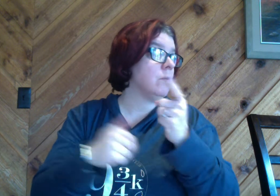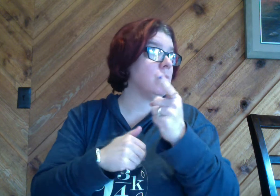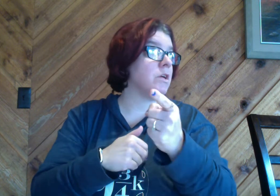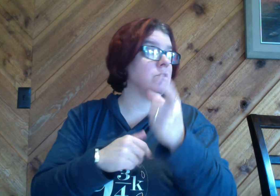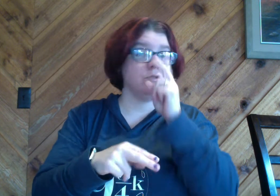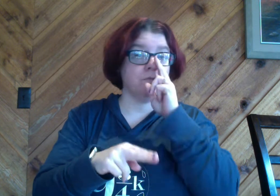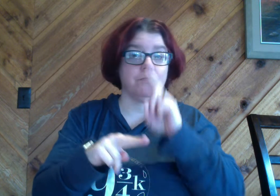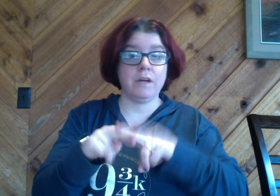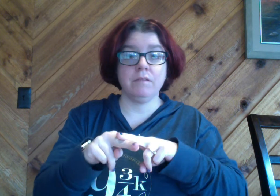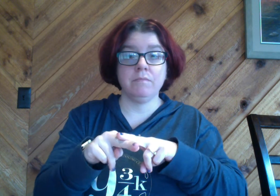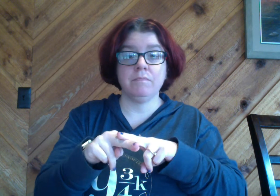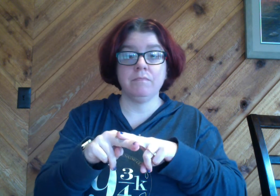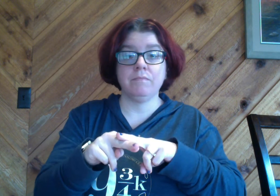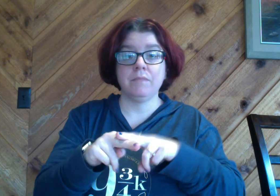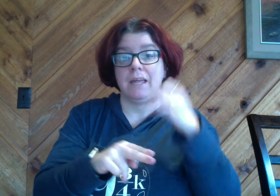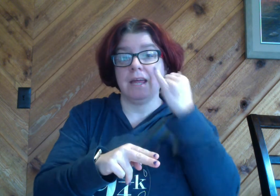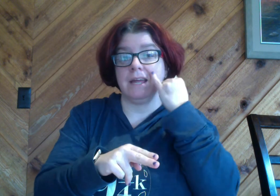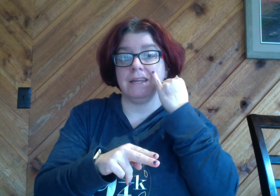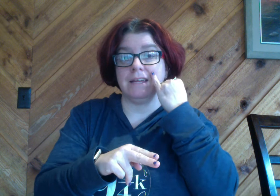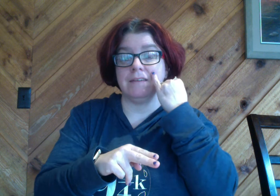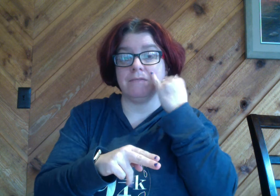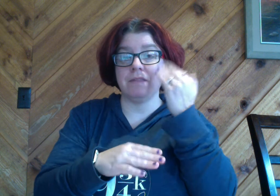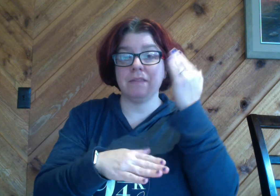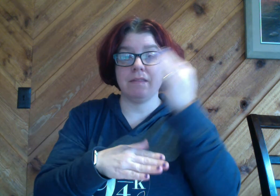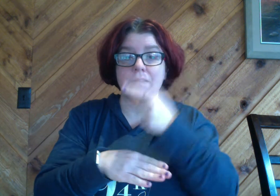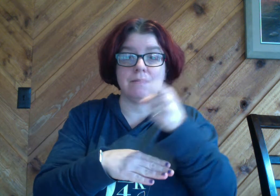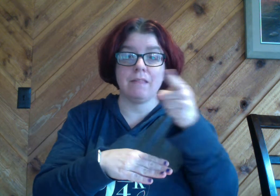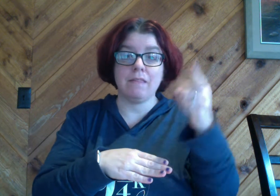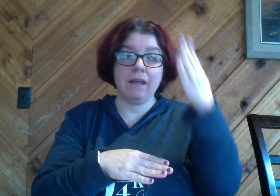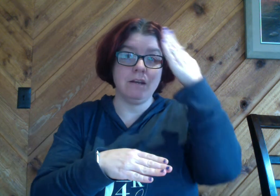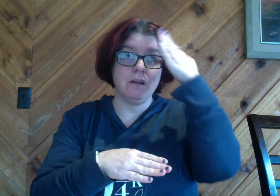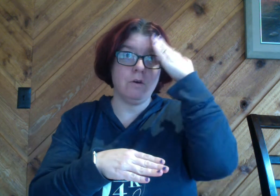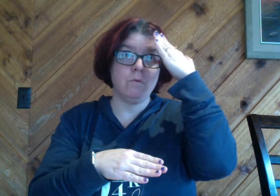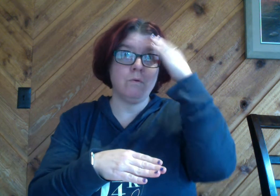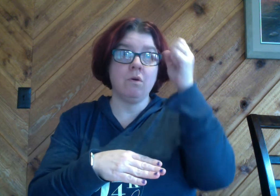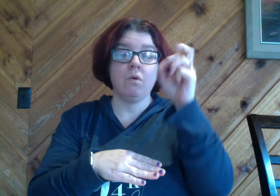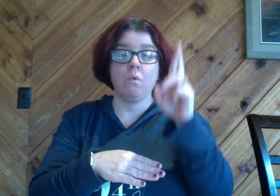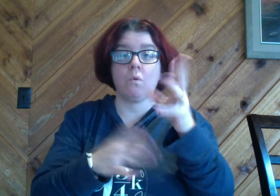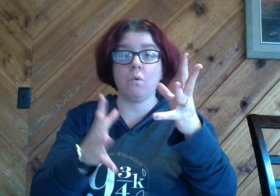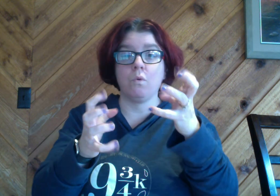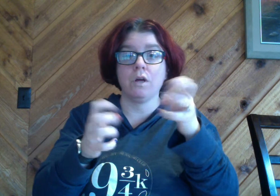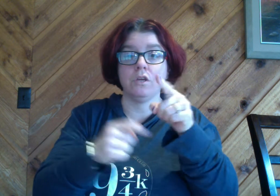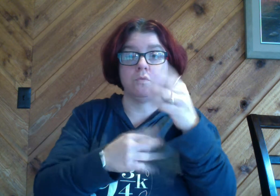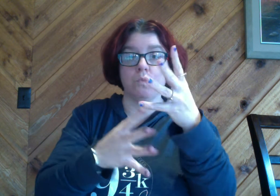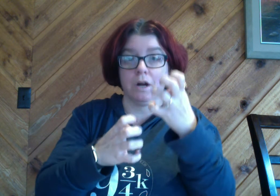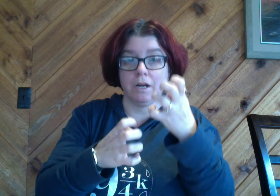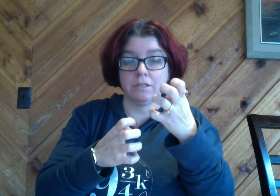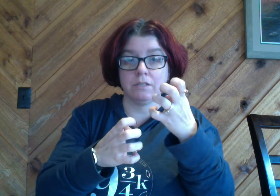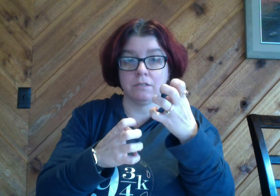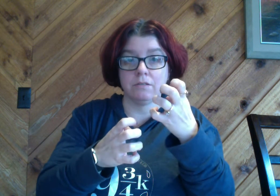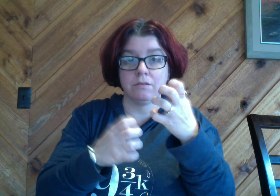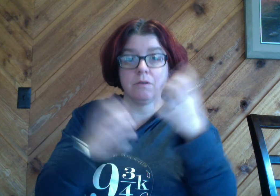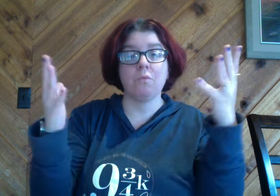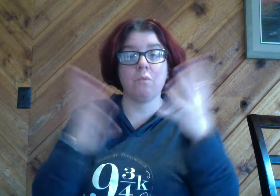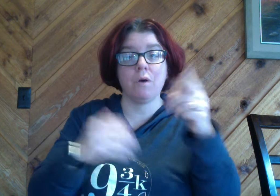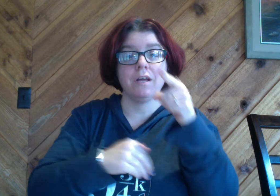what you do for fun, and if they know or what you want